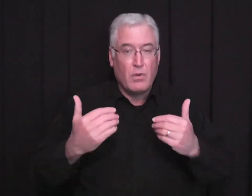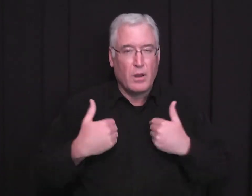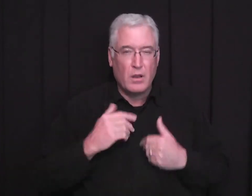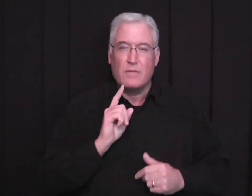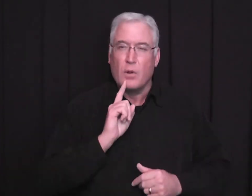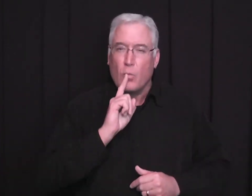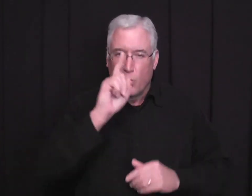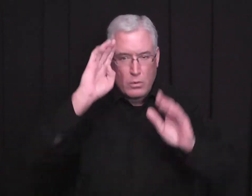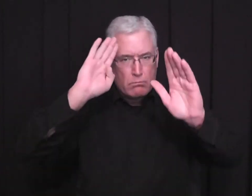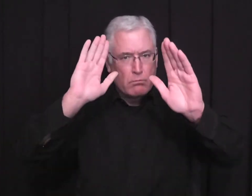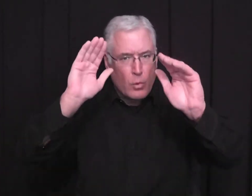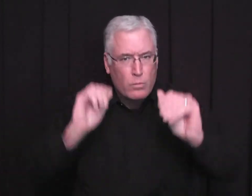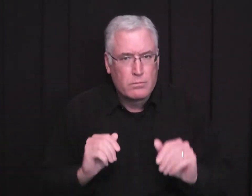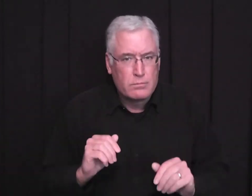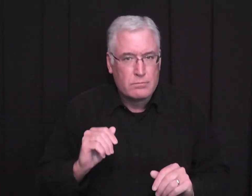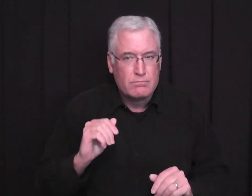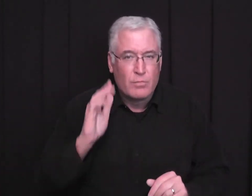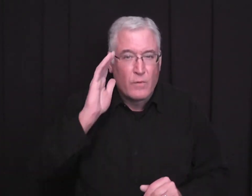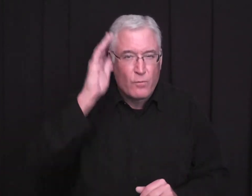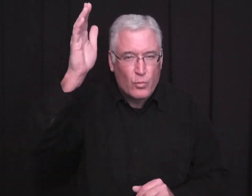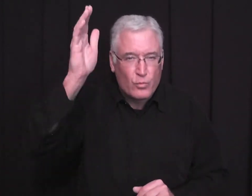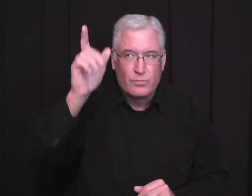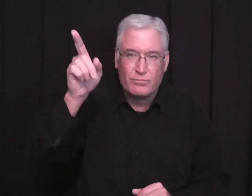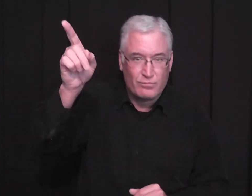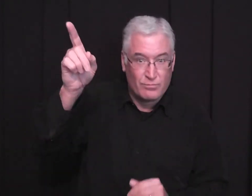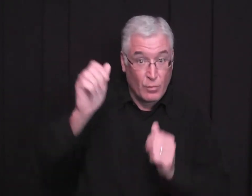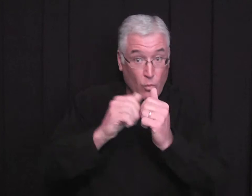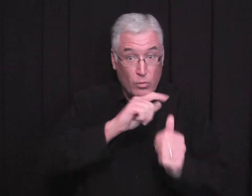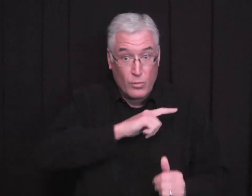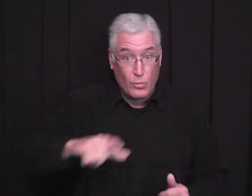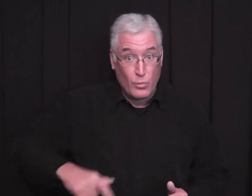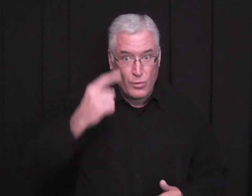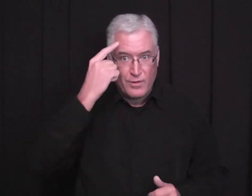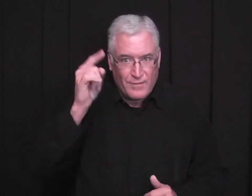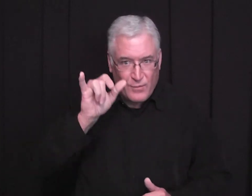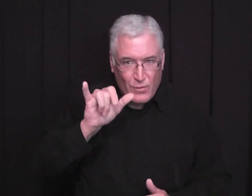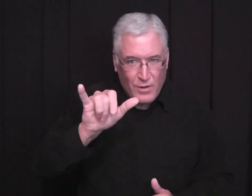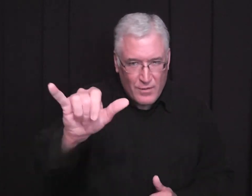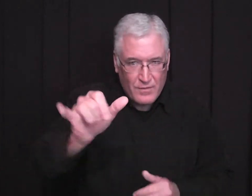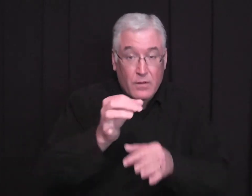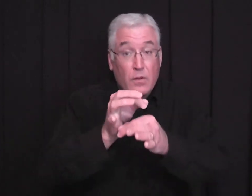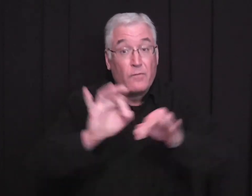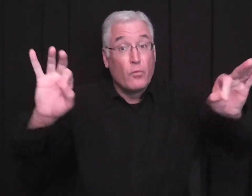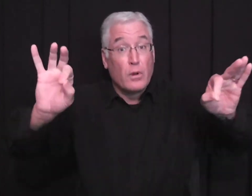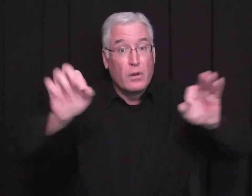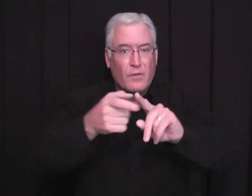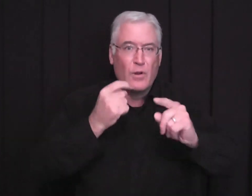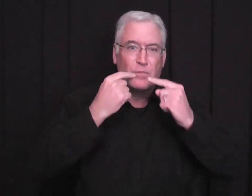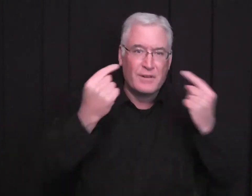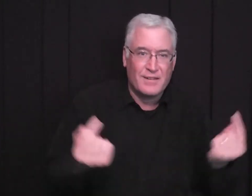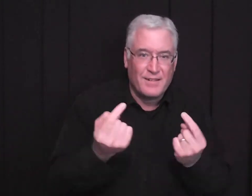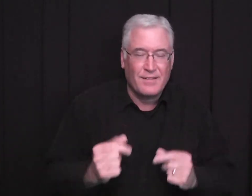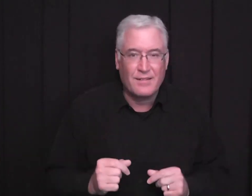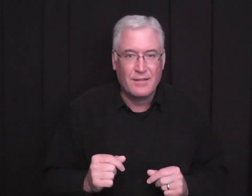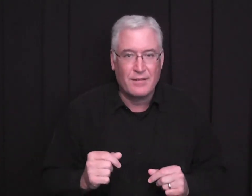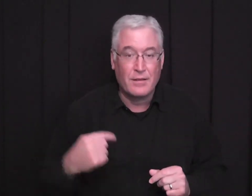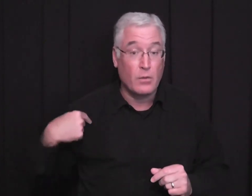We as Christians, we have a sure hope. We have a sure hope in the future with the Lord, eternally free